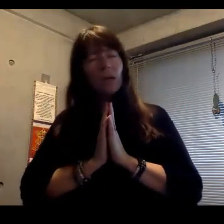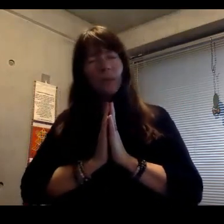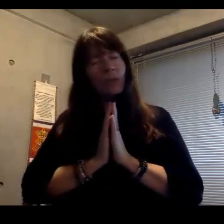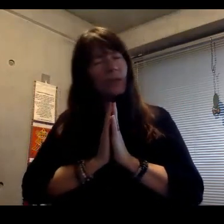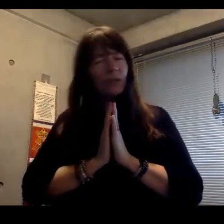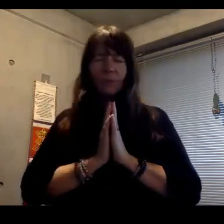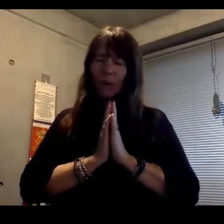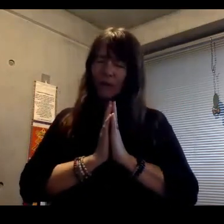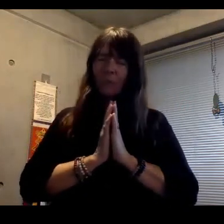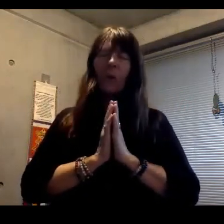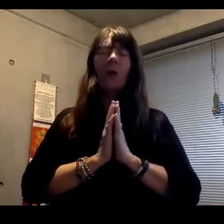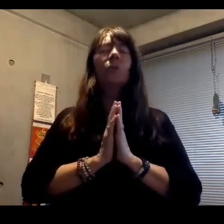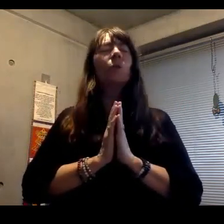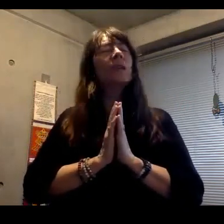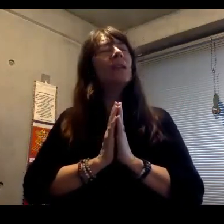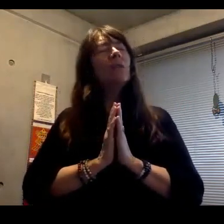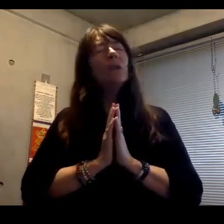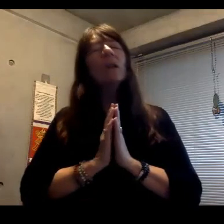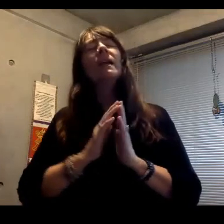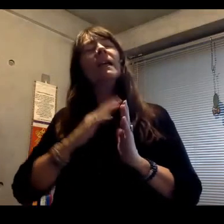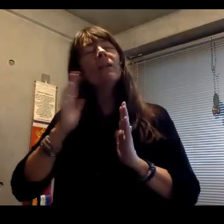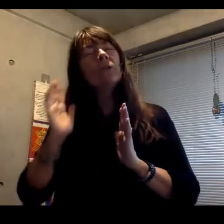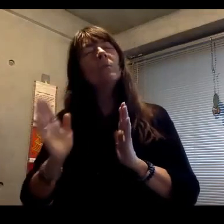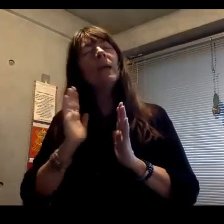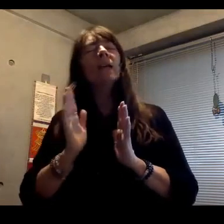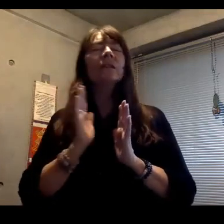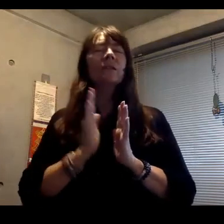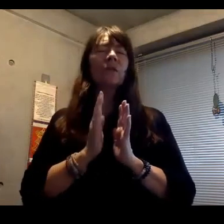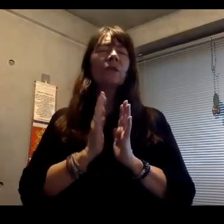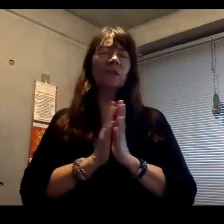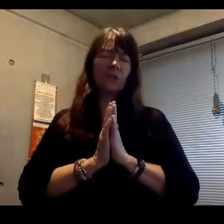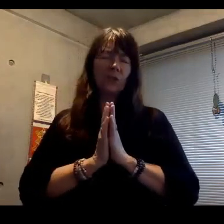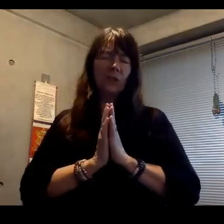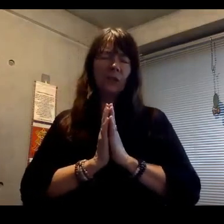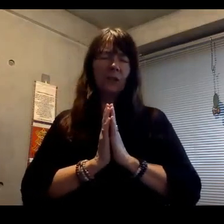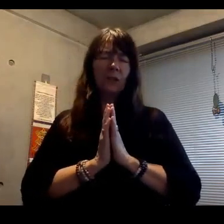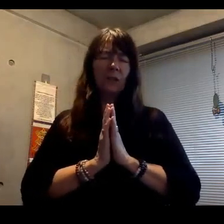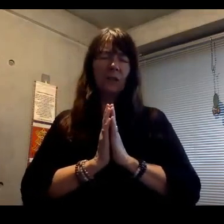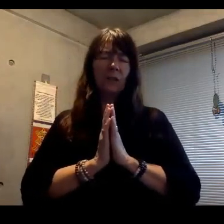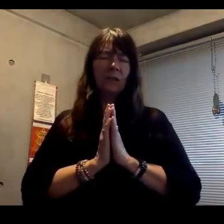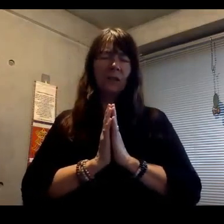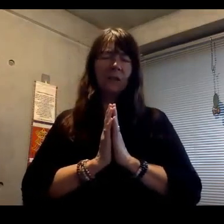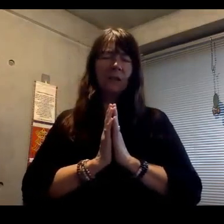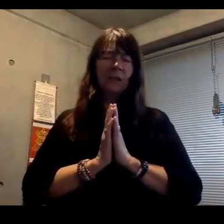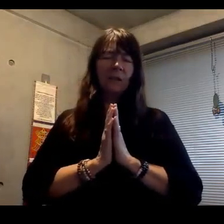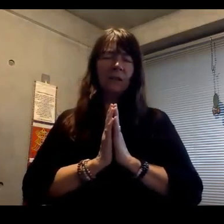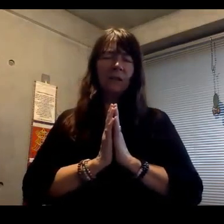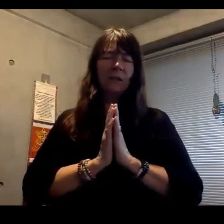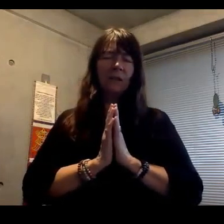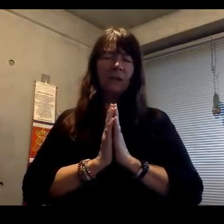will not be judged as right or wrong or evil if you make a different decision.